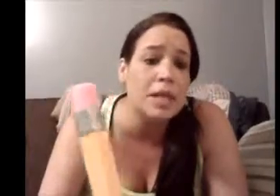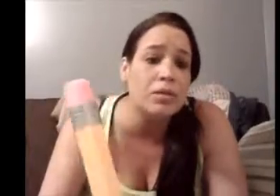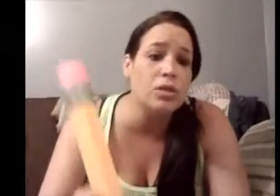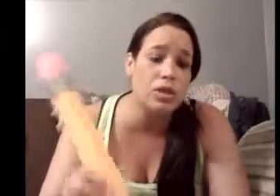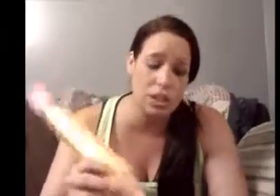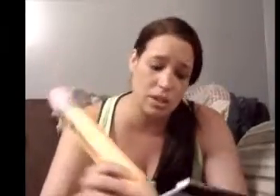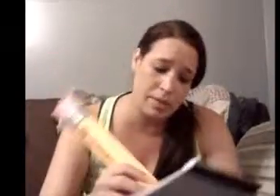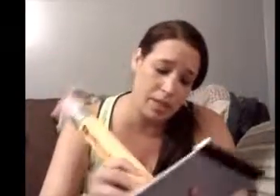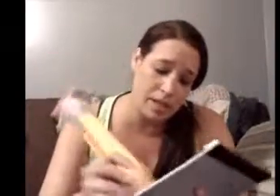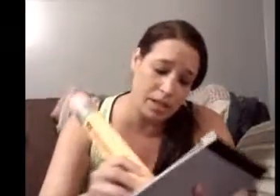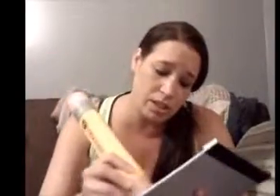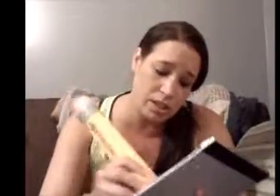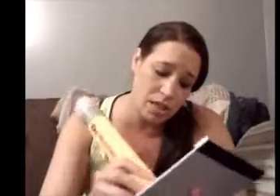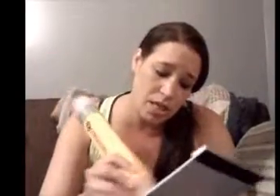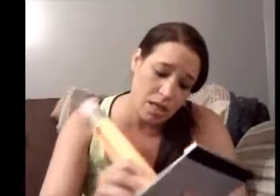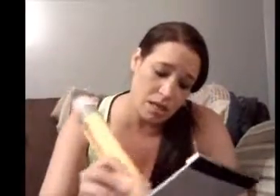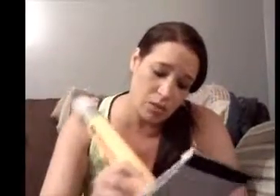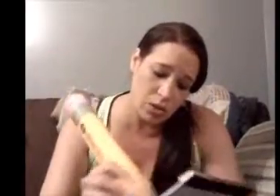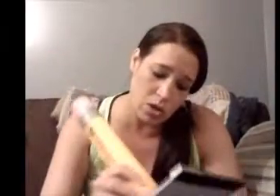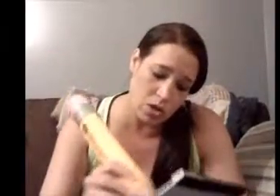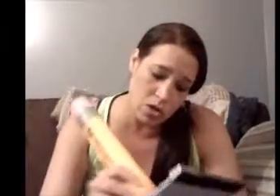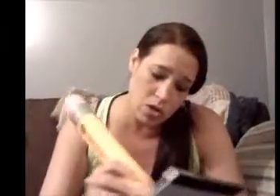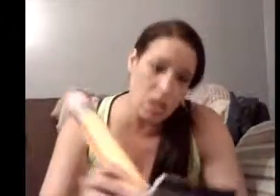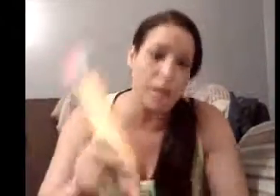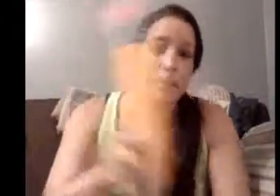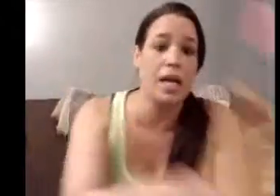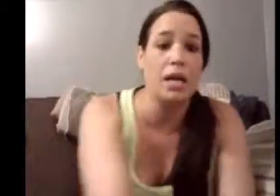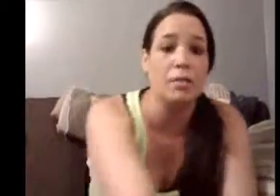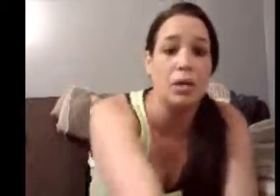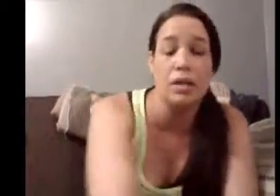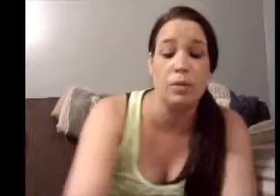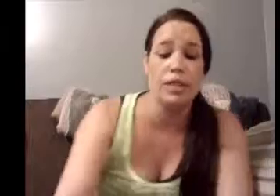do a good job. I'm just going to do it. Yeah, I got them all anyway. So,